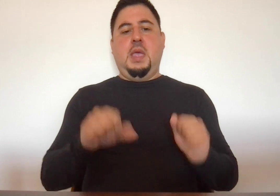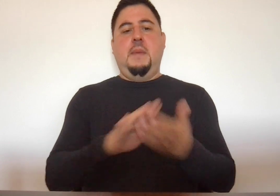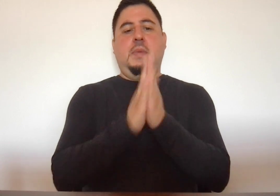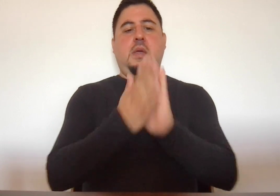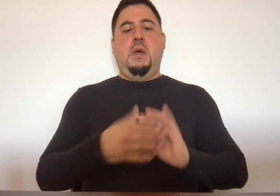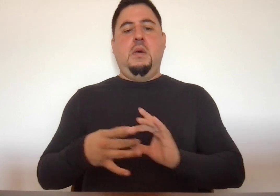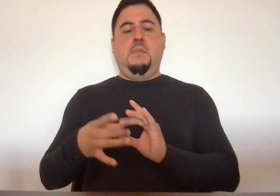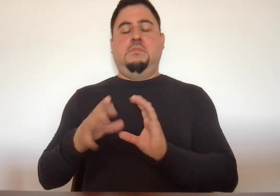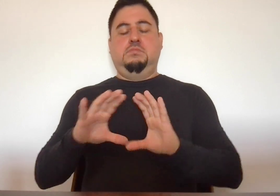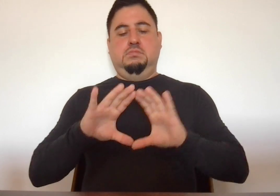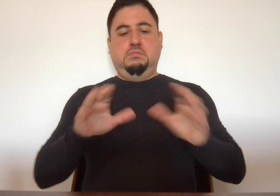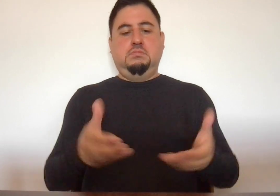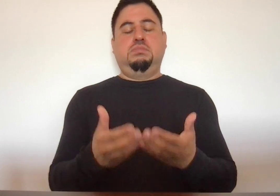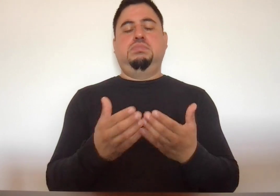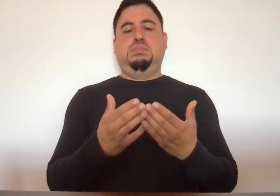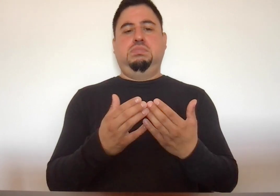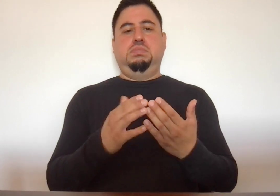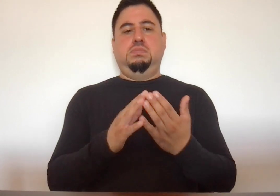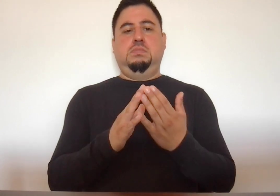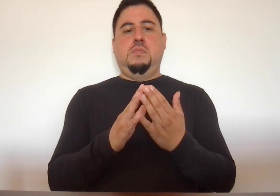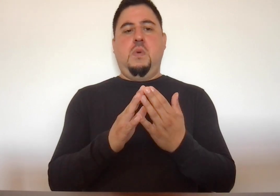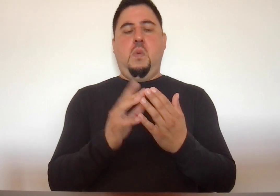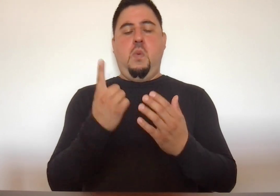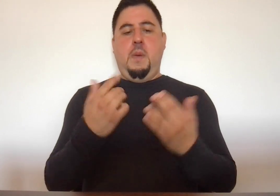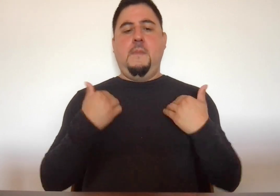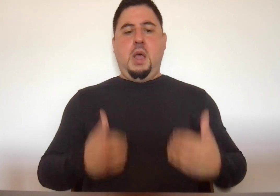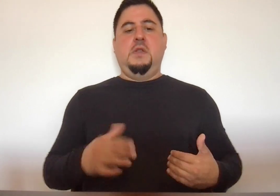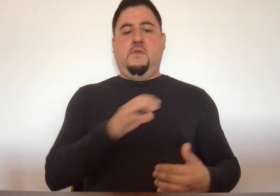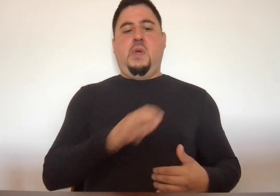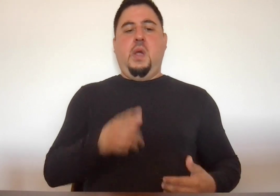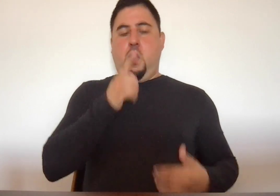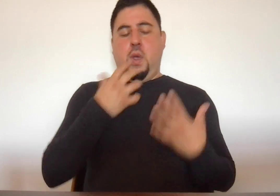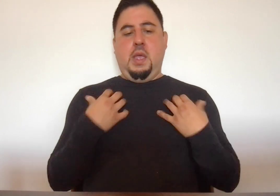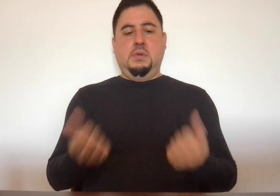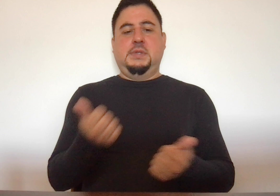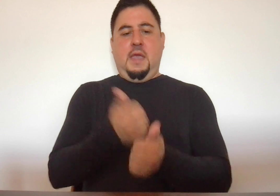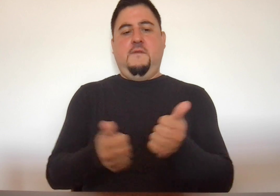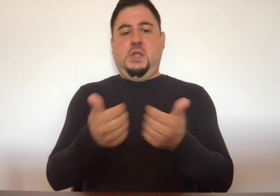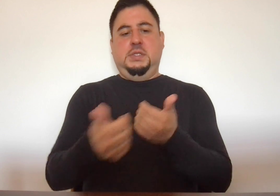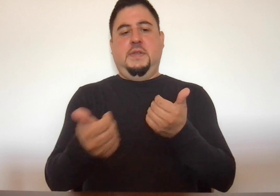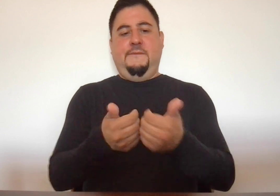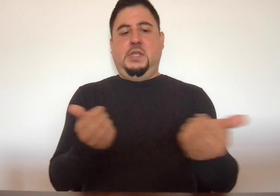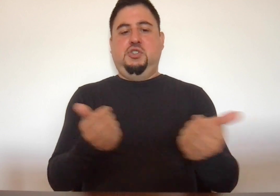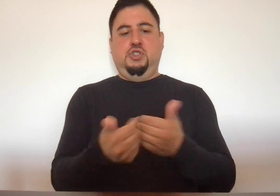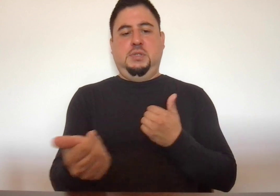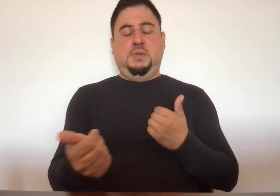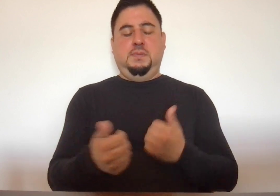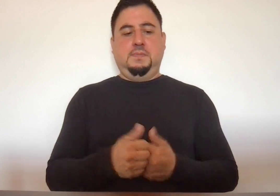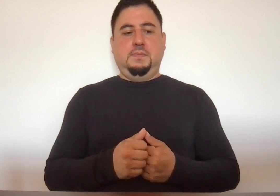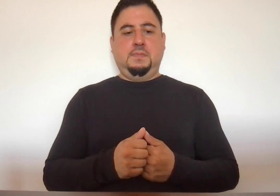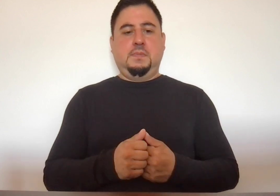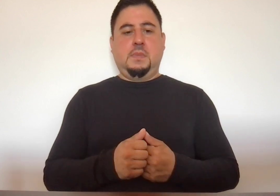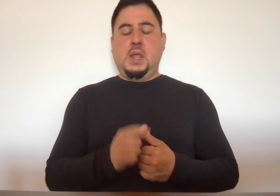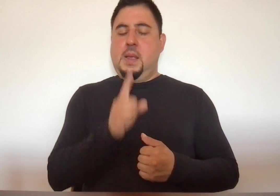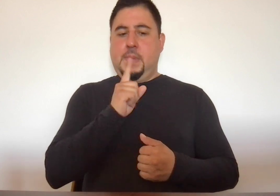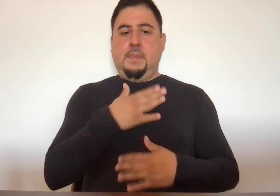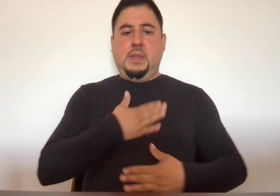into the one body of Christ who heals every division. Be pleased to keep us always